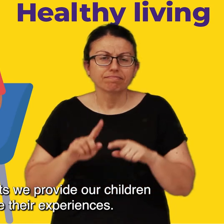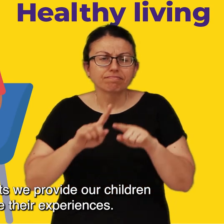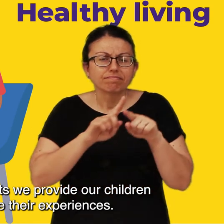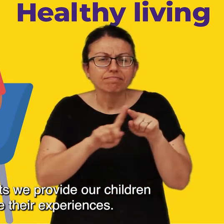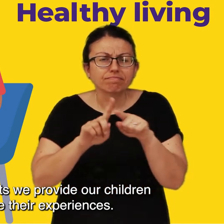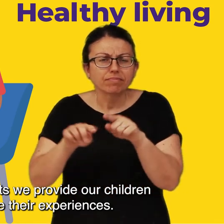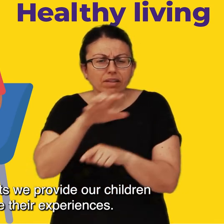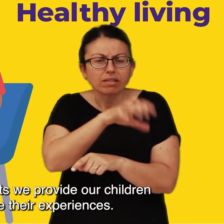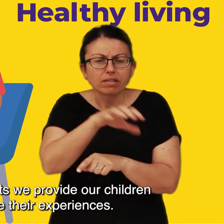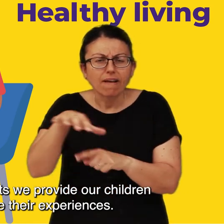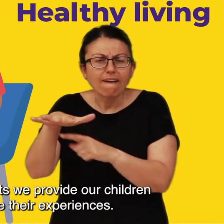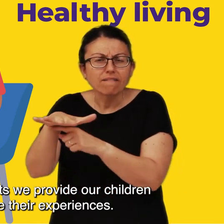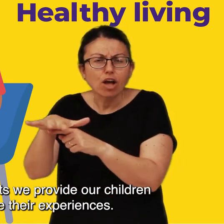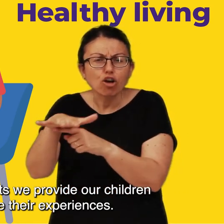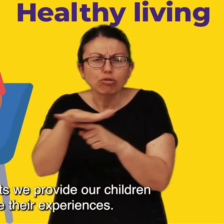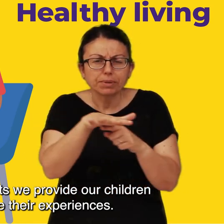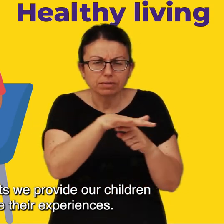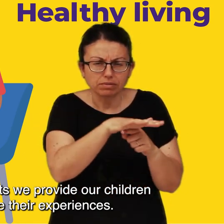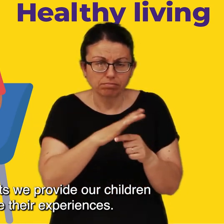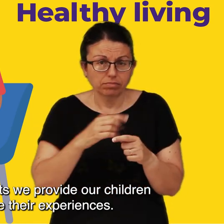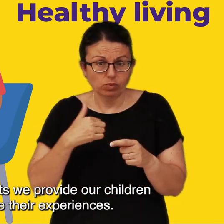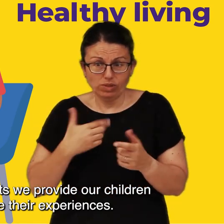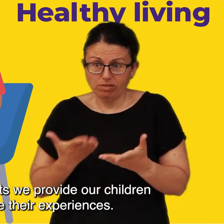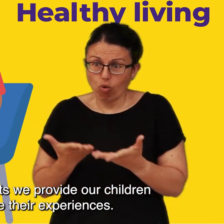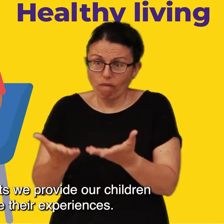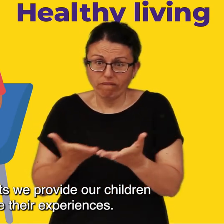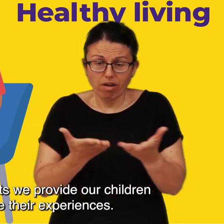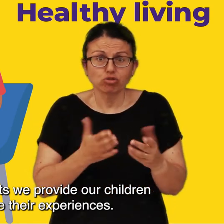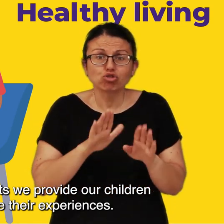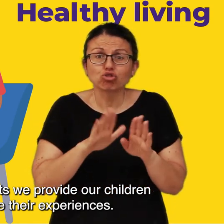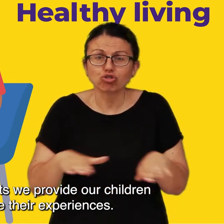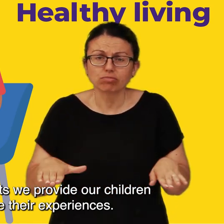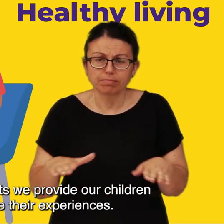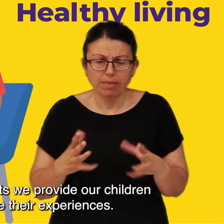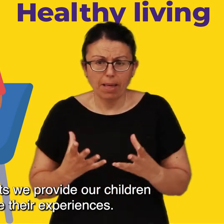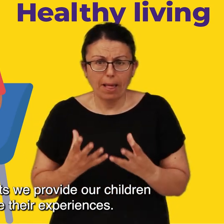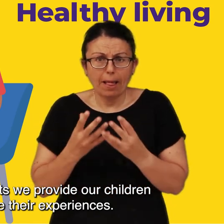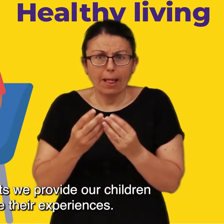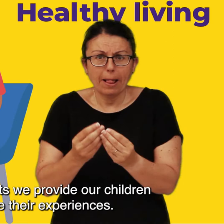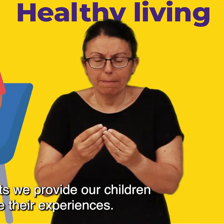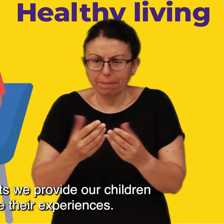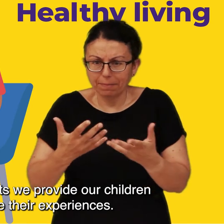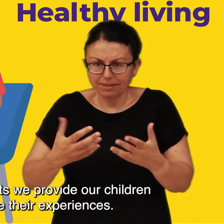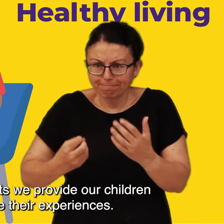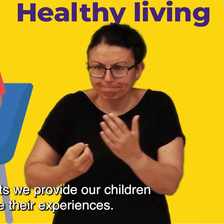The environments we provide our children help shape their experiences.